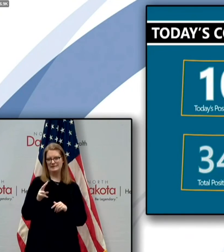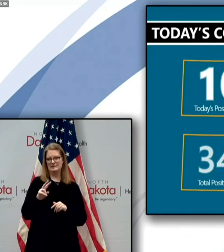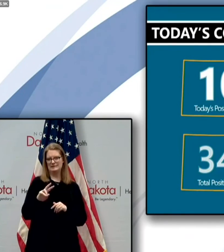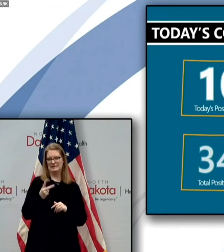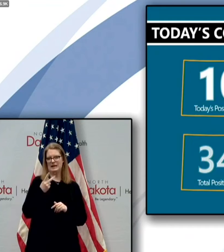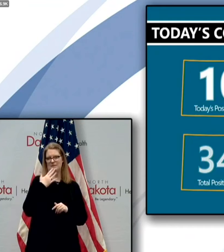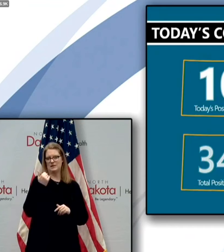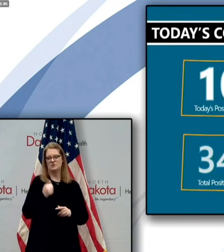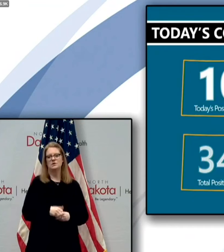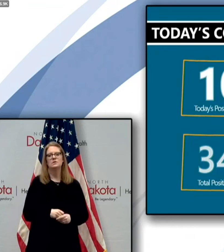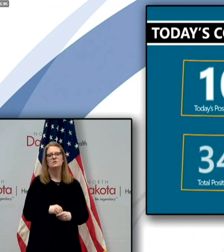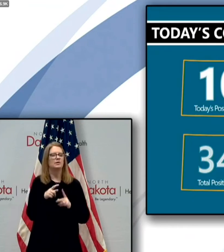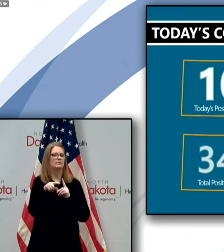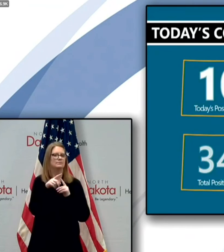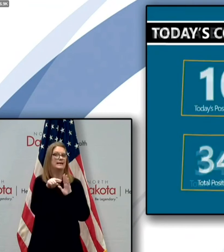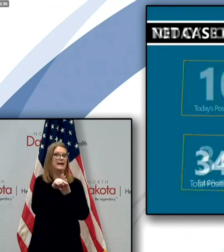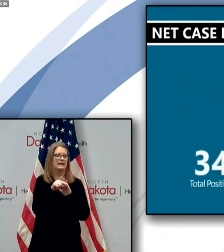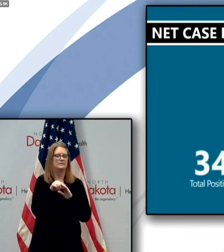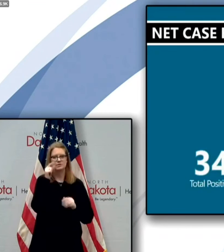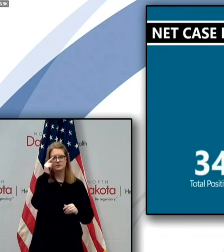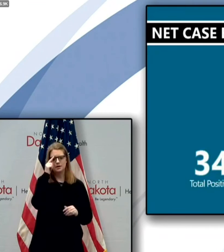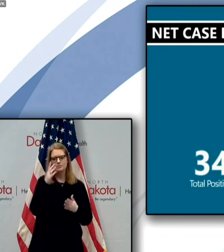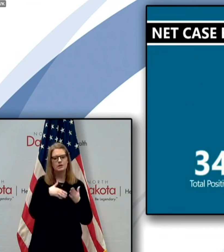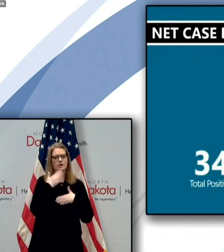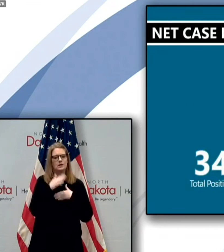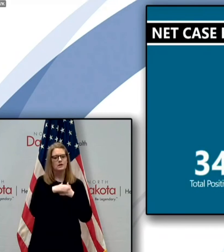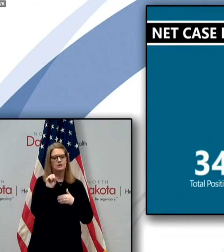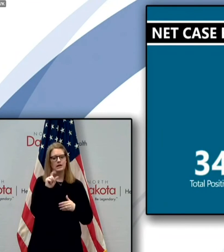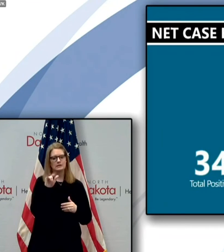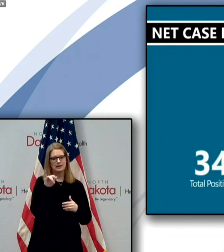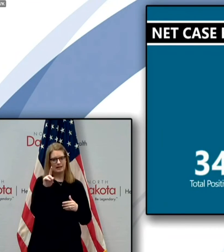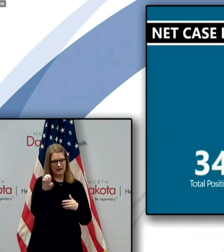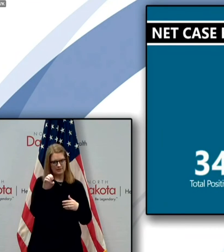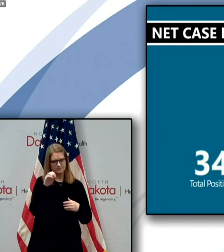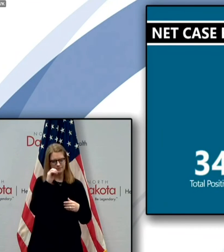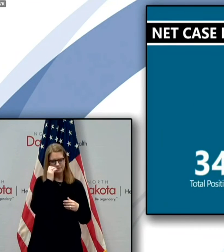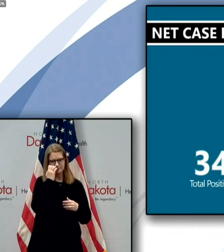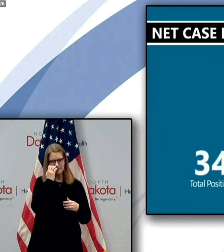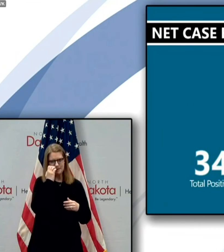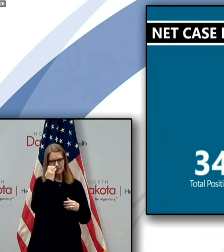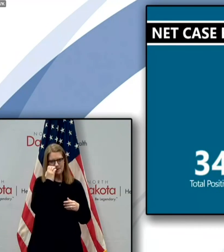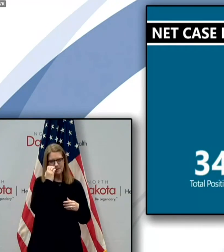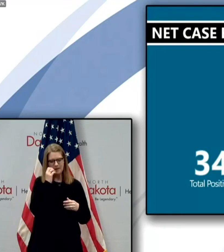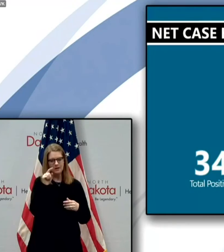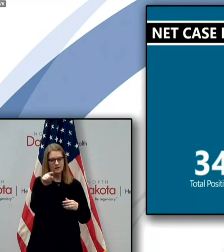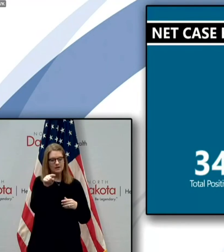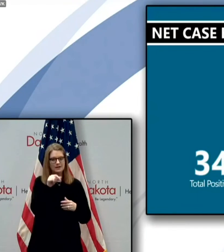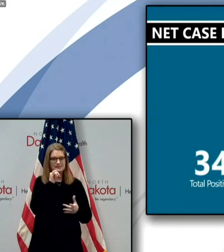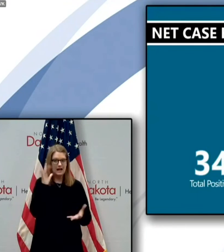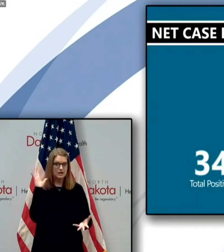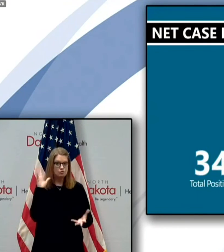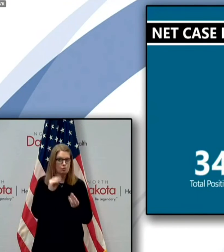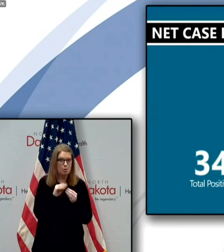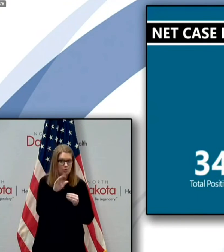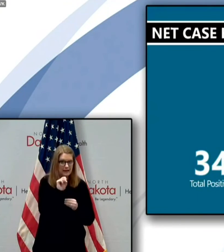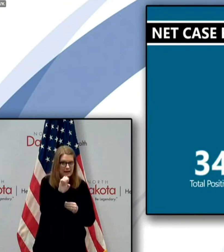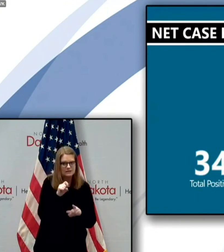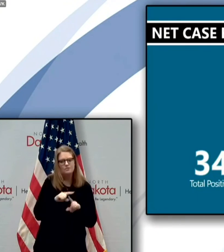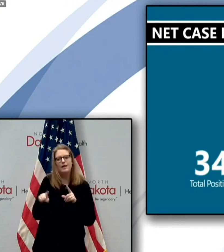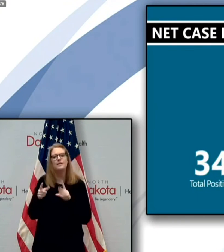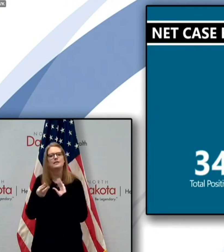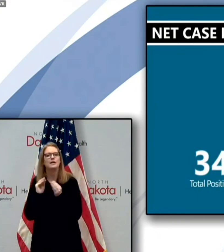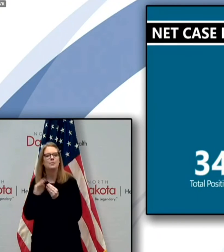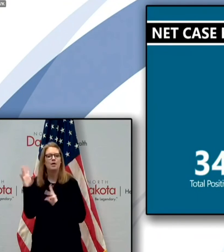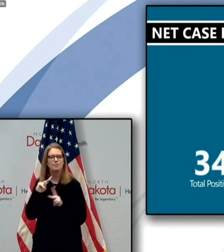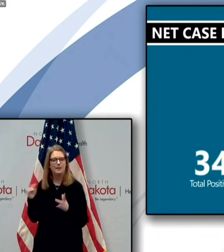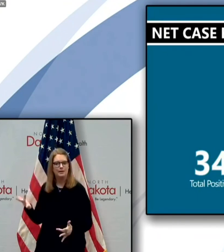If we go to the next slide, again, the thing we want to focus on here is not cumulative cases, but number of active cases.